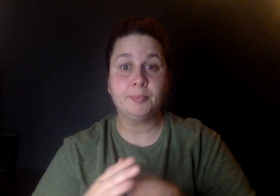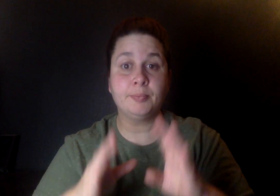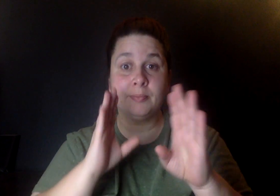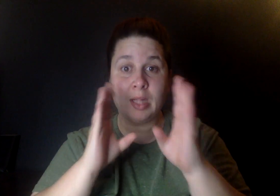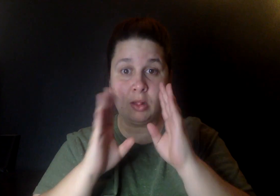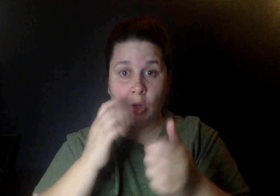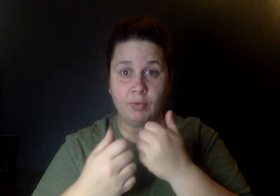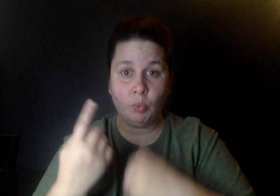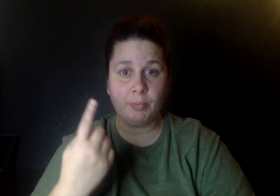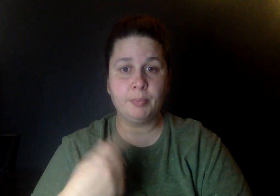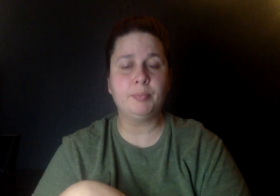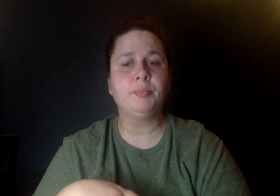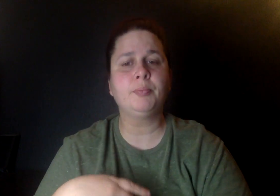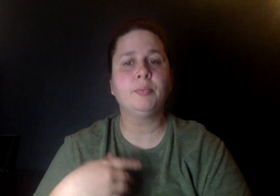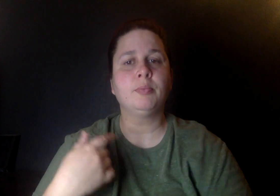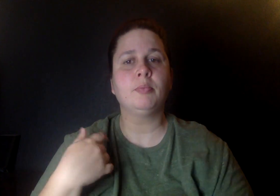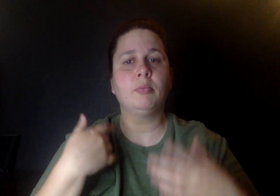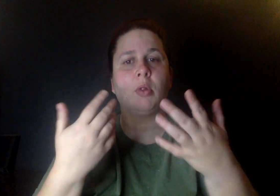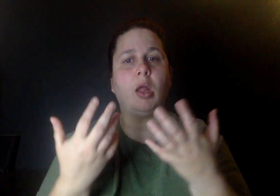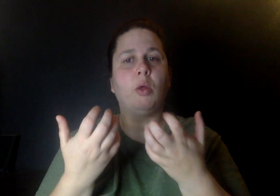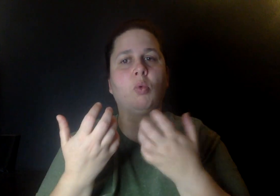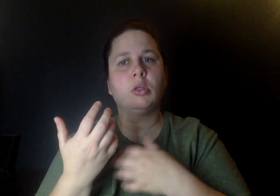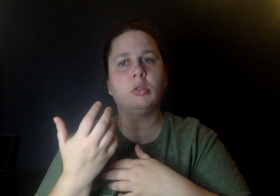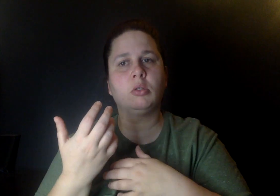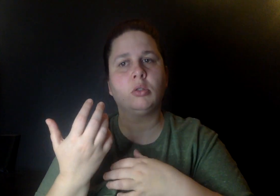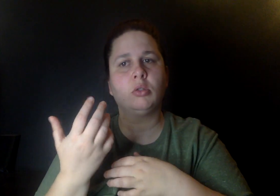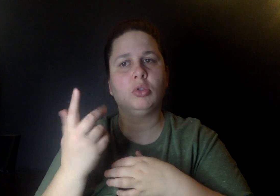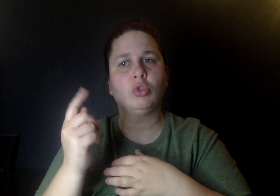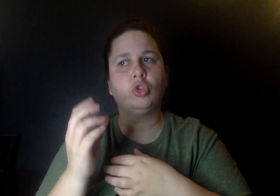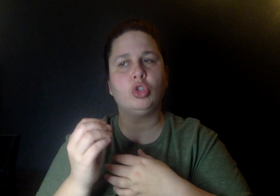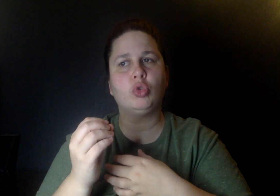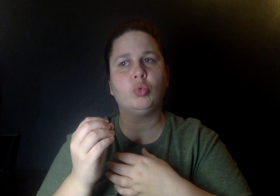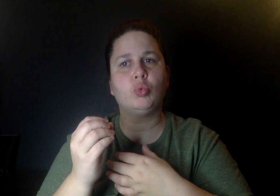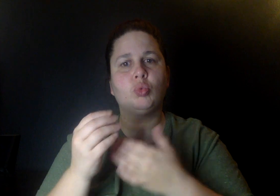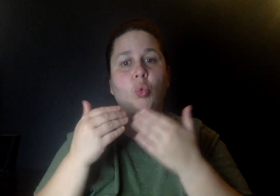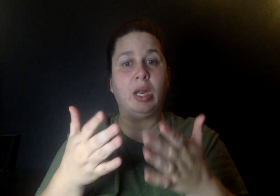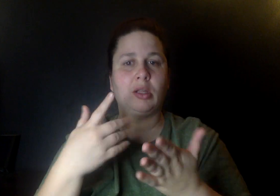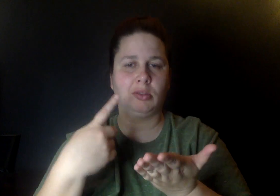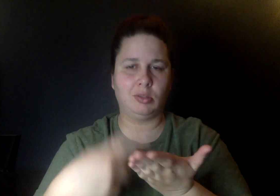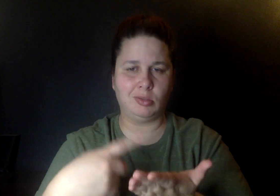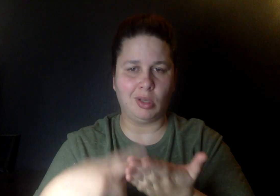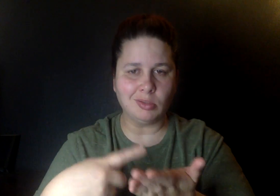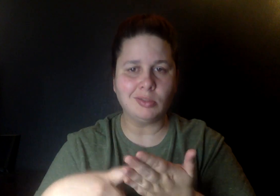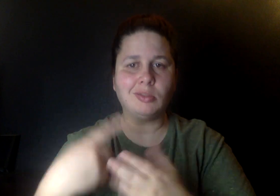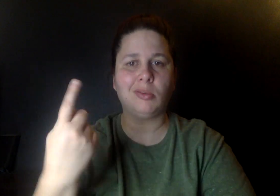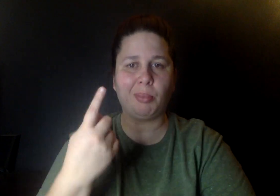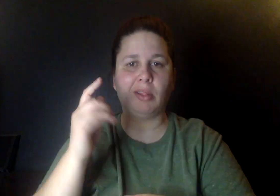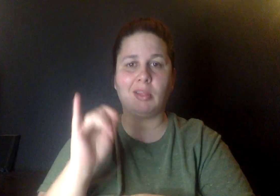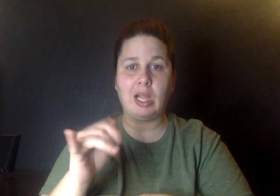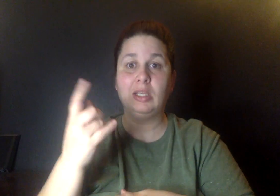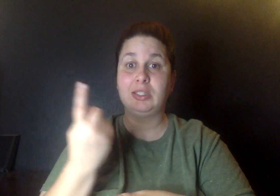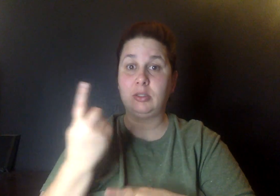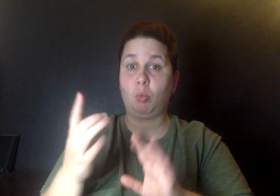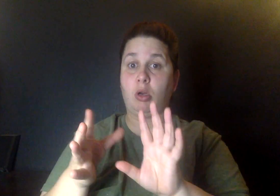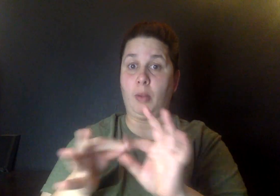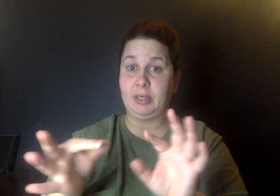Hello everyone. I wanted to go ahead and discuss something that you want to comment